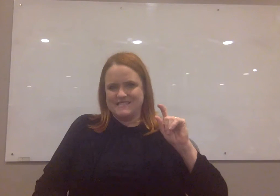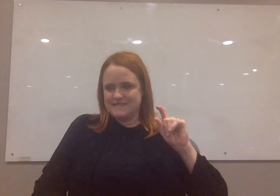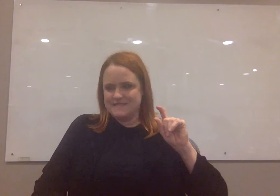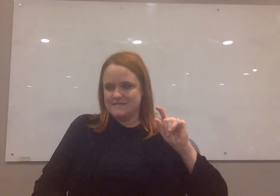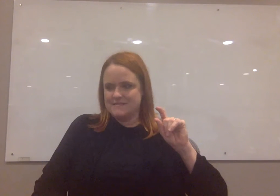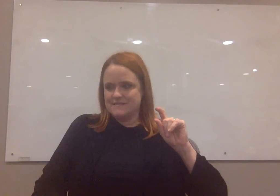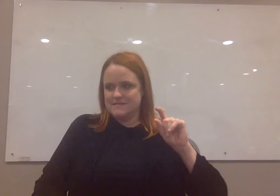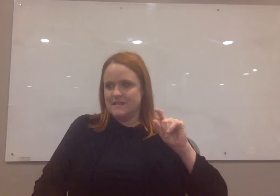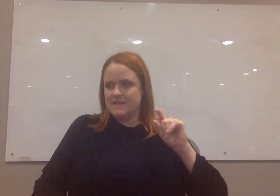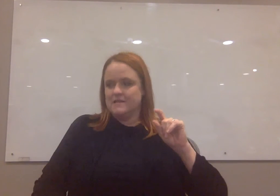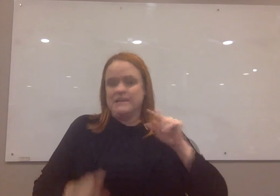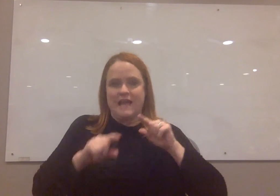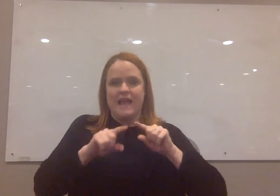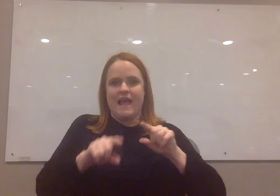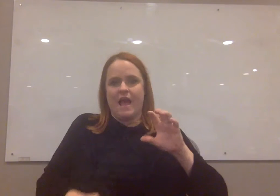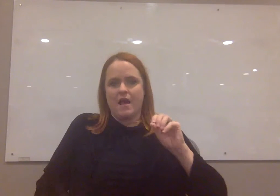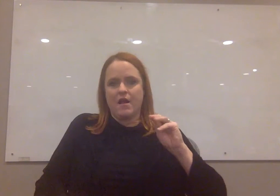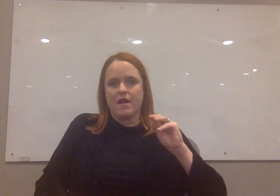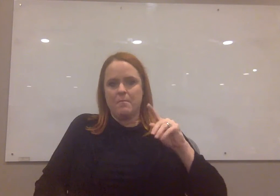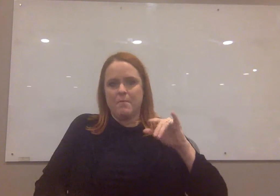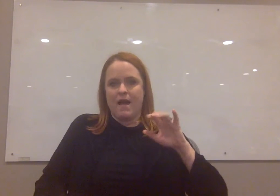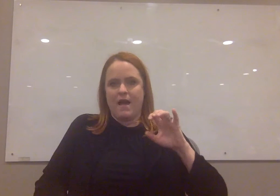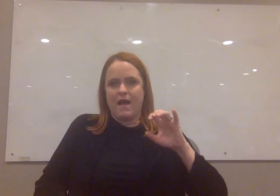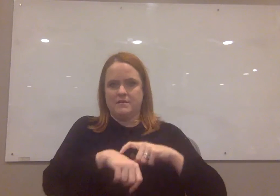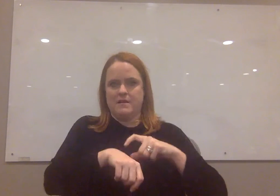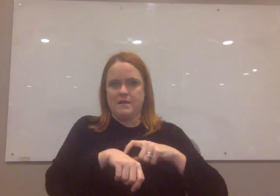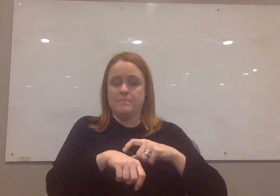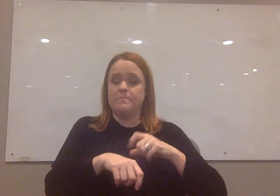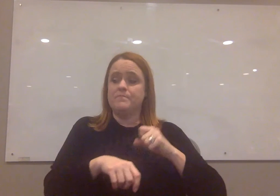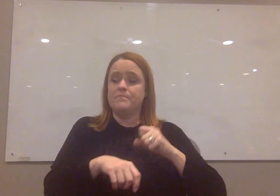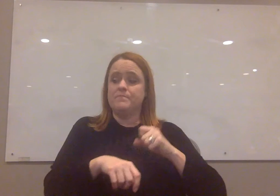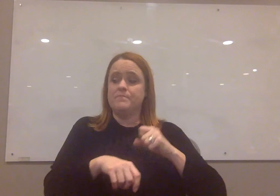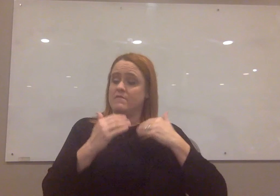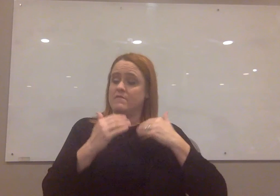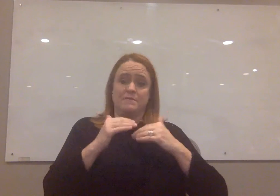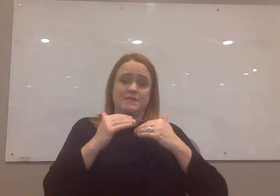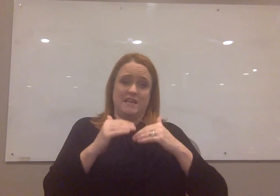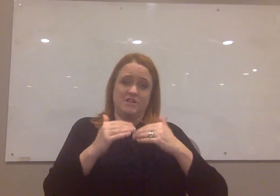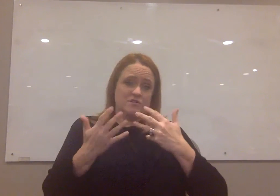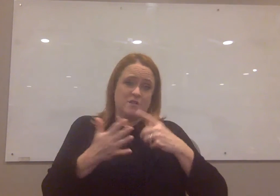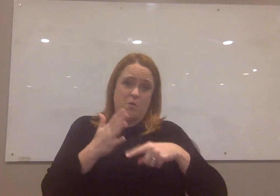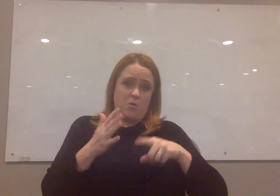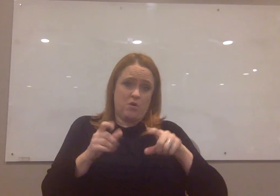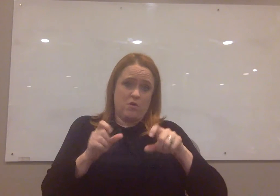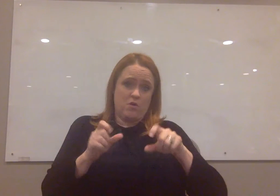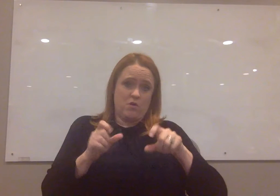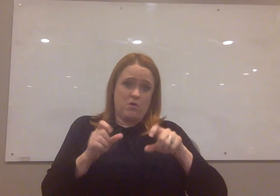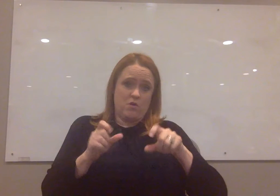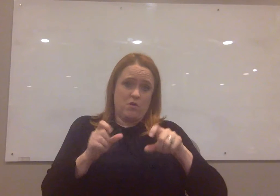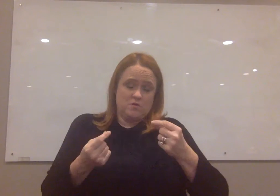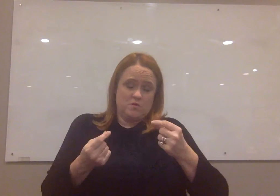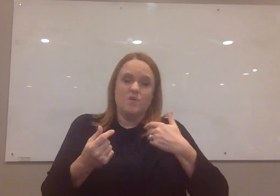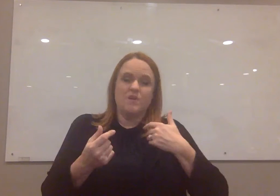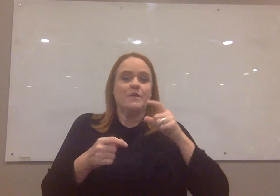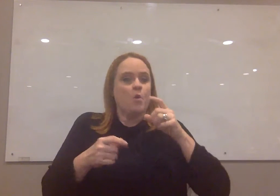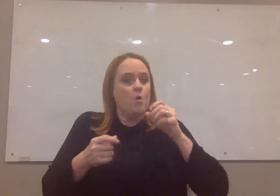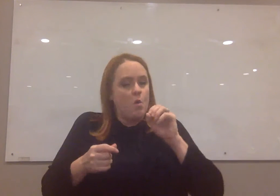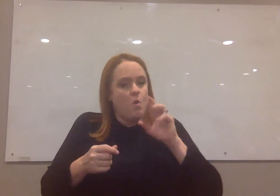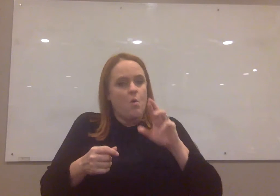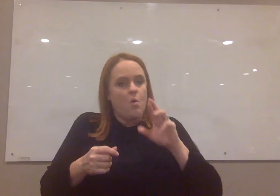time. So there's limitations to what you can do there. Or you'd have to have a bunch of functions that handle all the different structures you have. You can have a